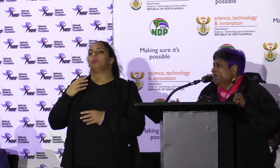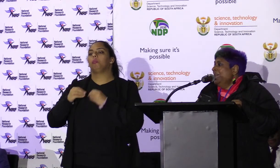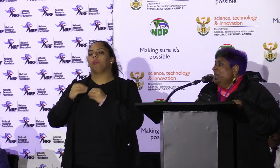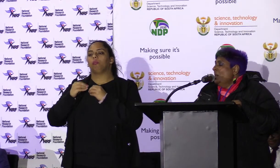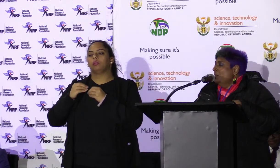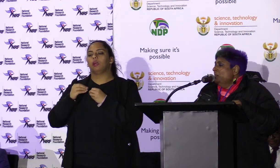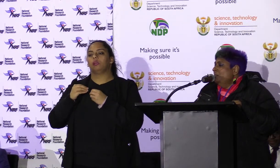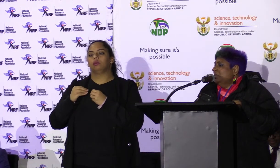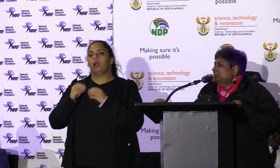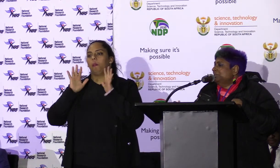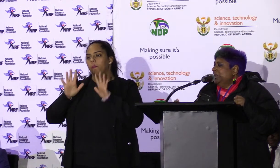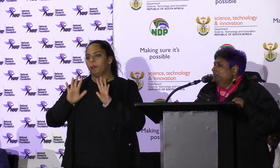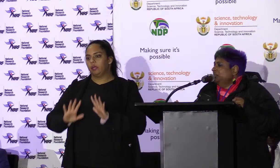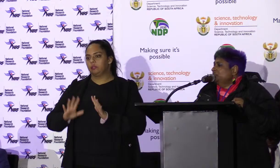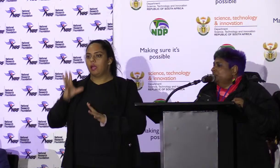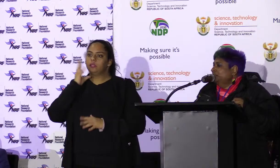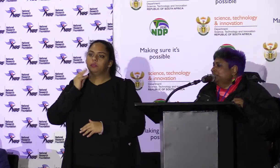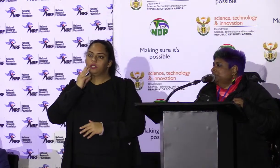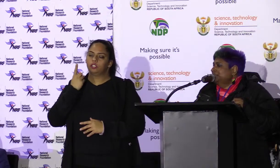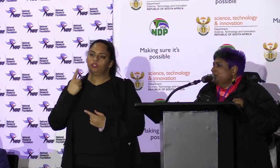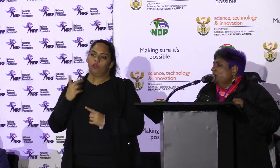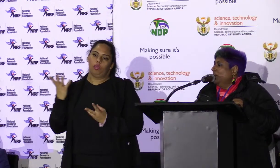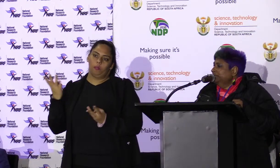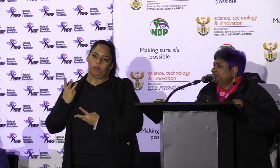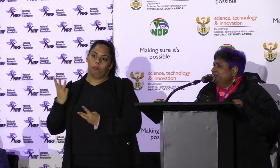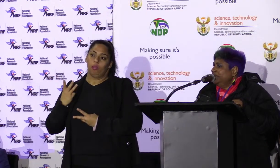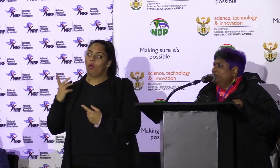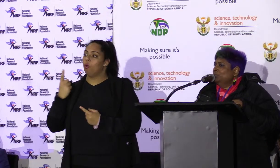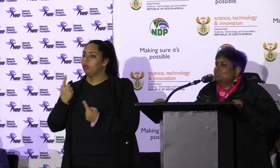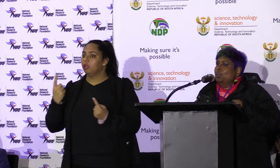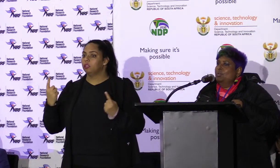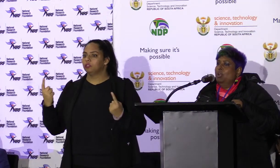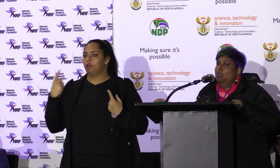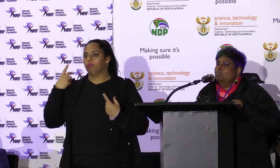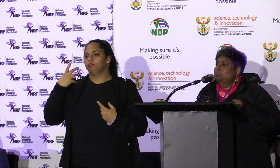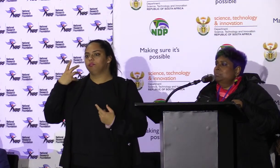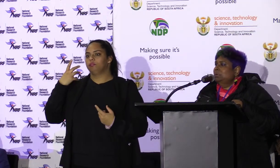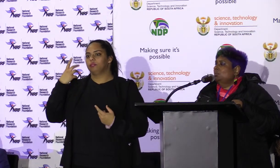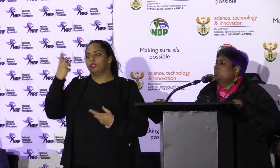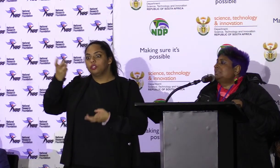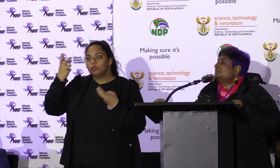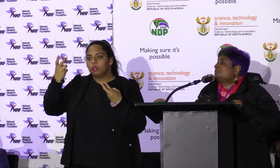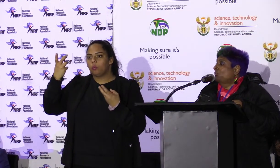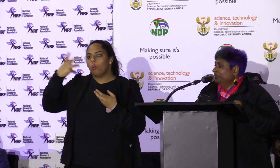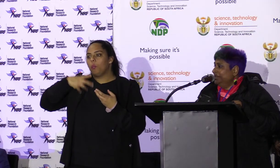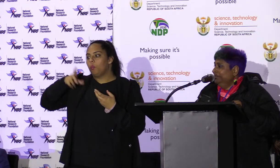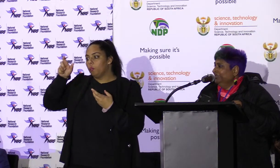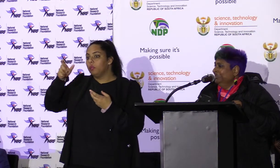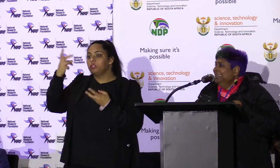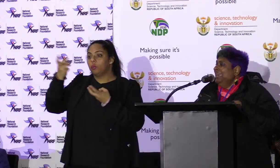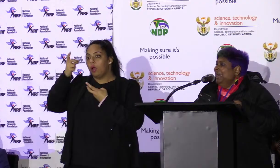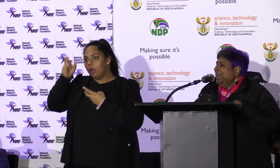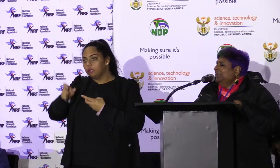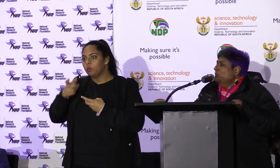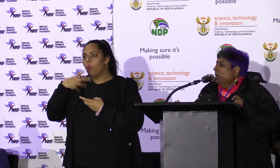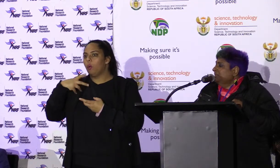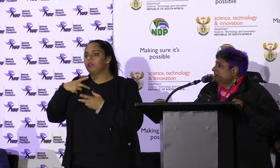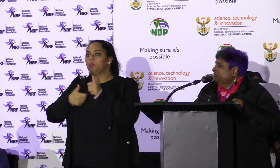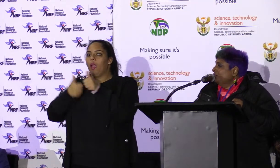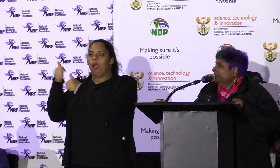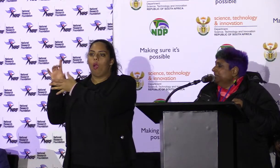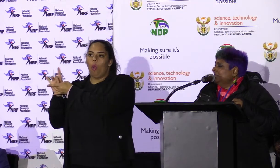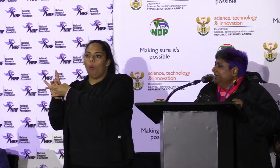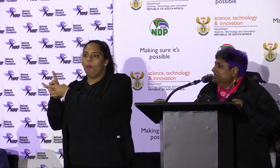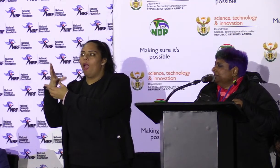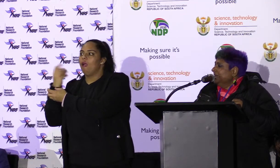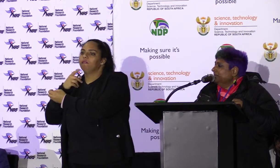experiences. Because every tourist wants to be able to go home with a story, and a